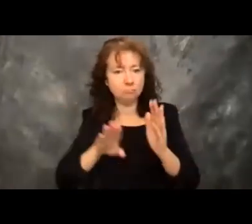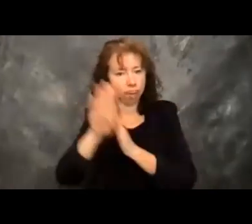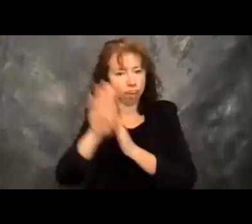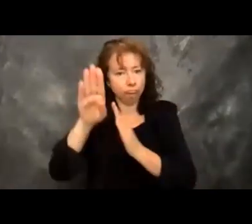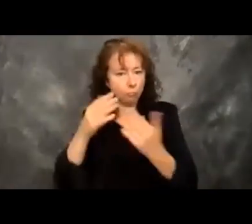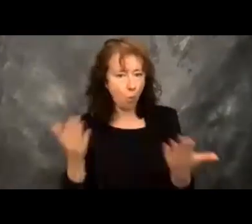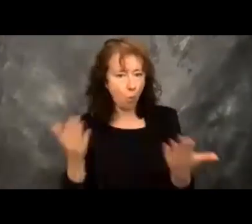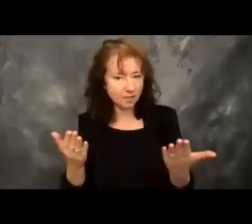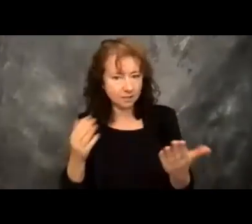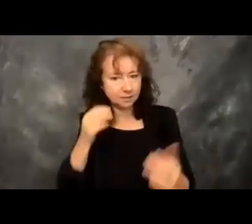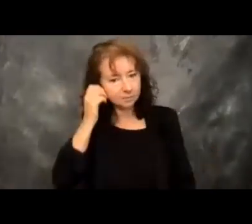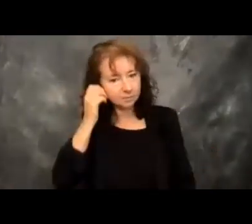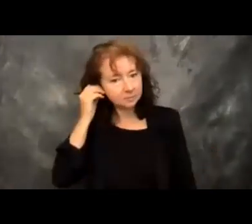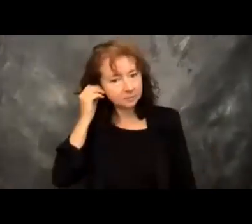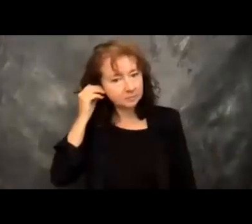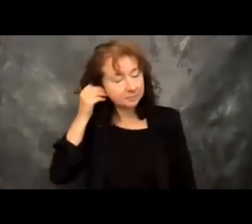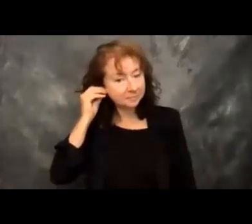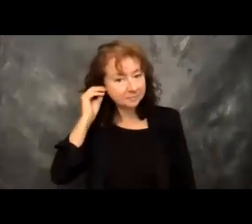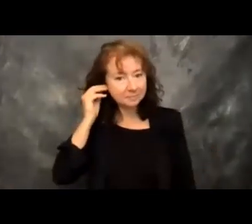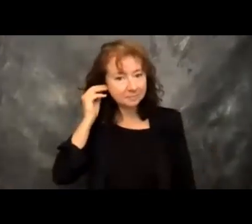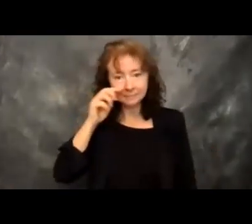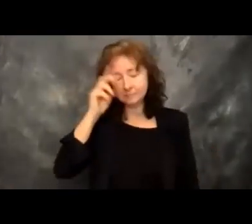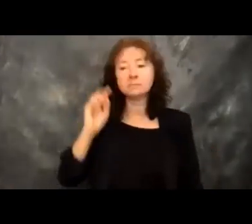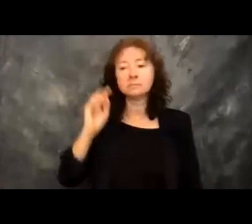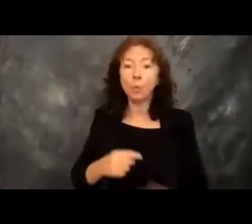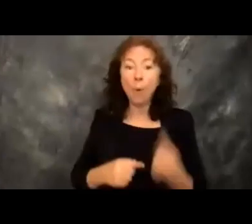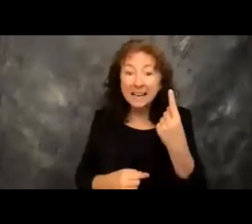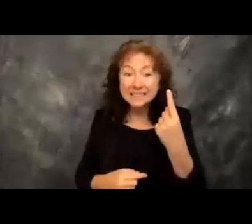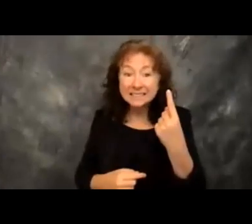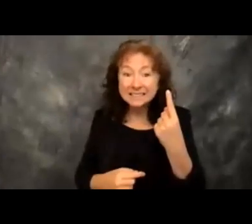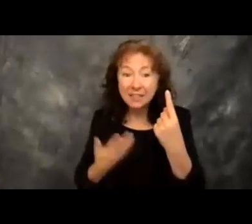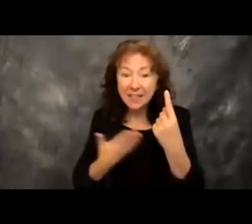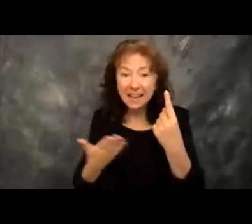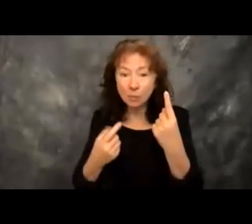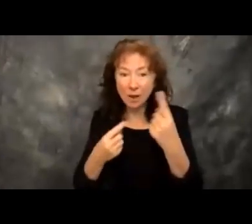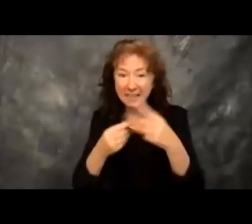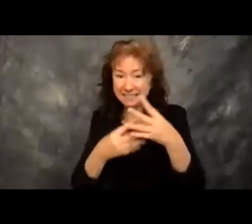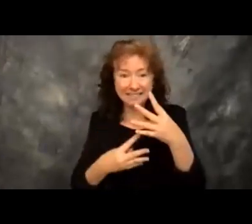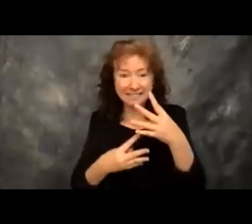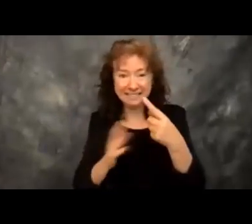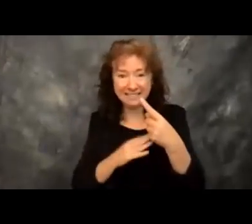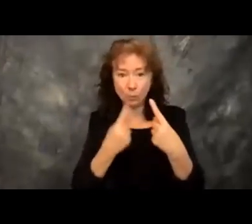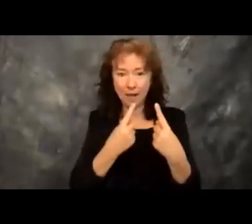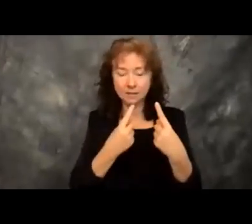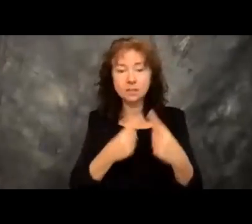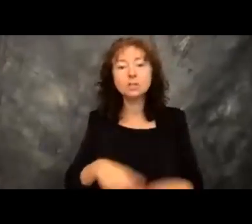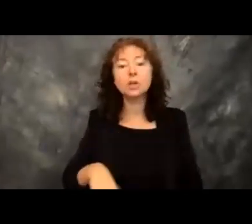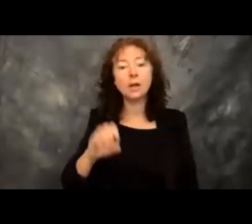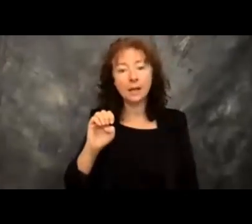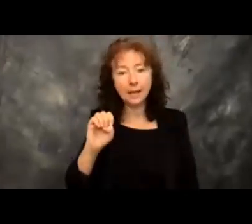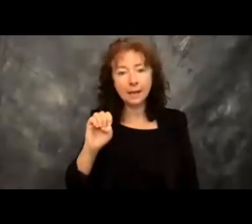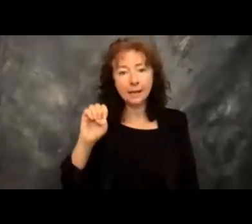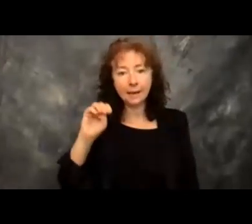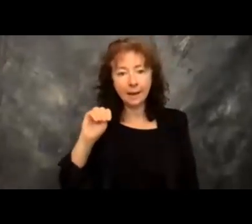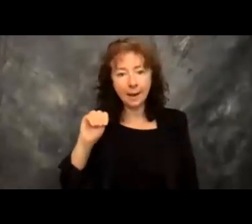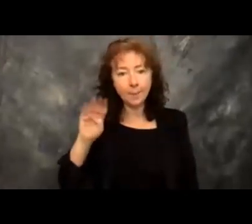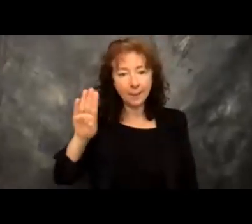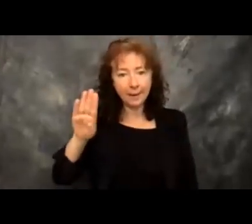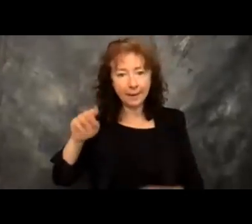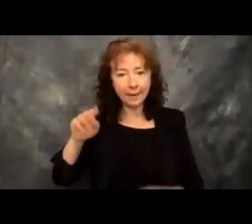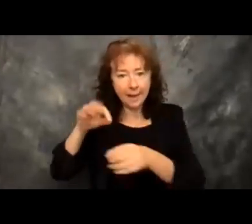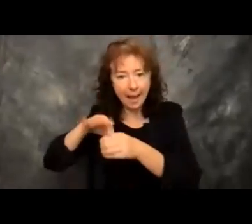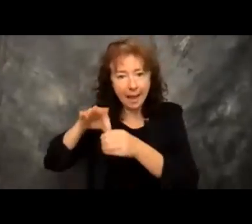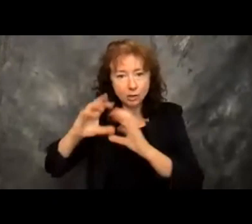If I only get one, then the number one thing I would say that election management bodies can do is to consult with